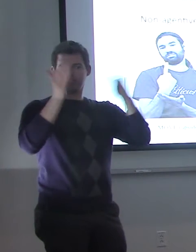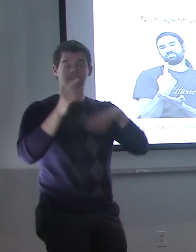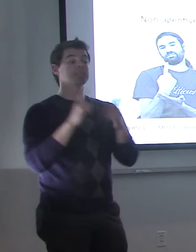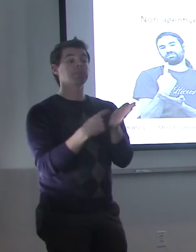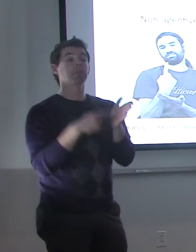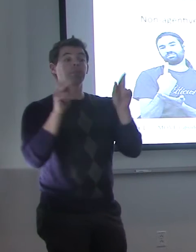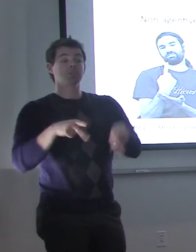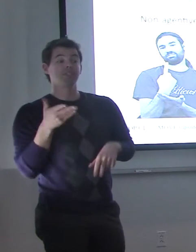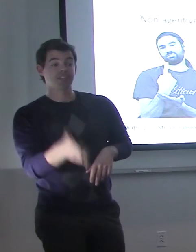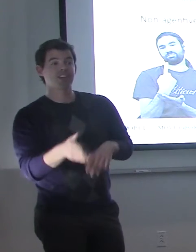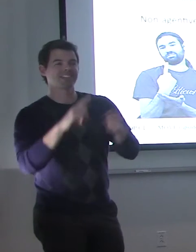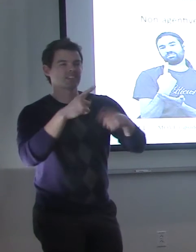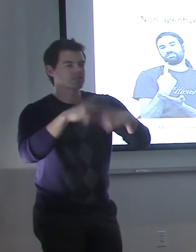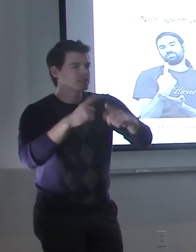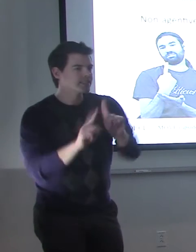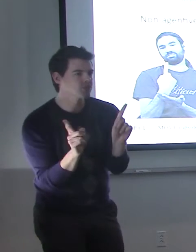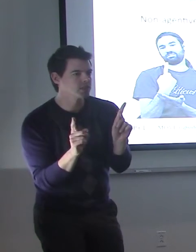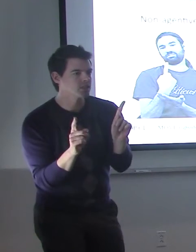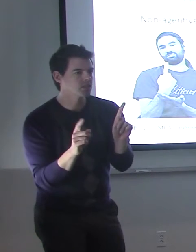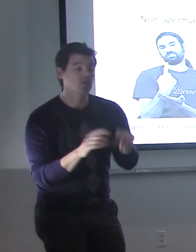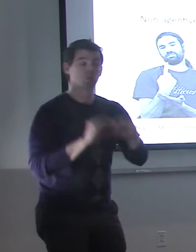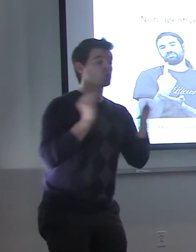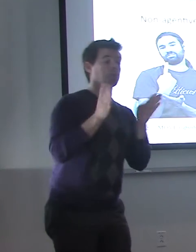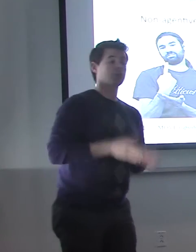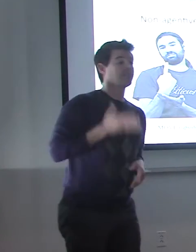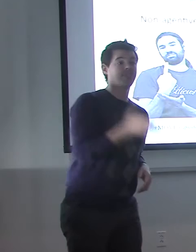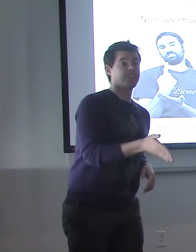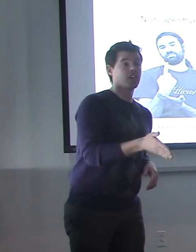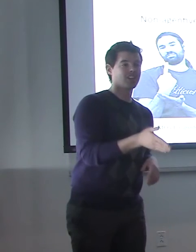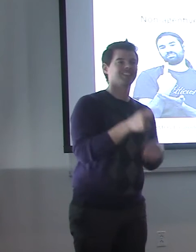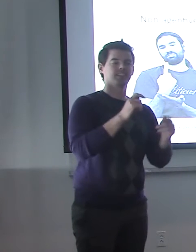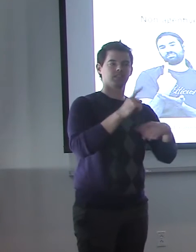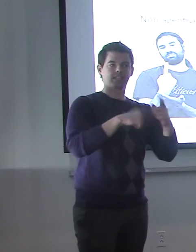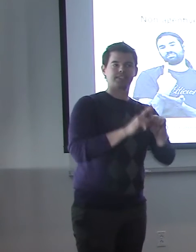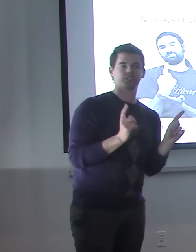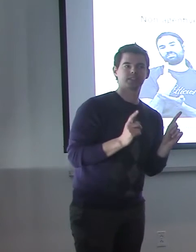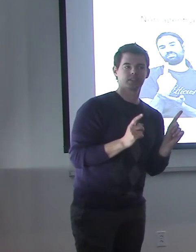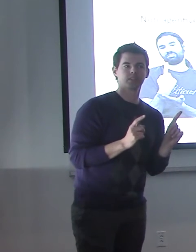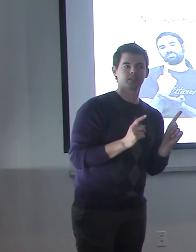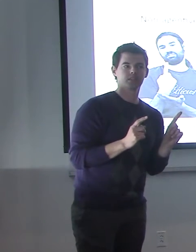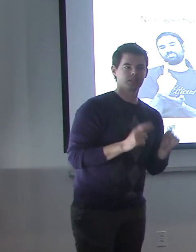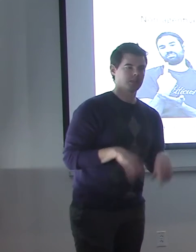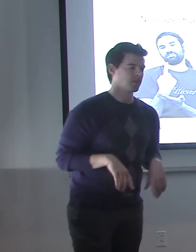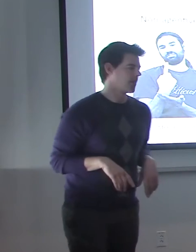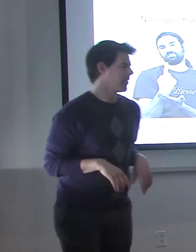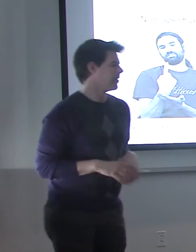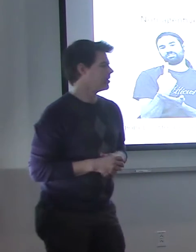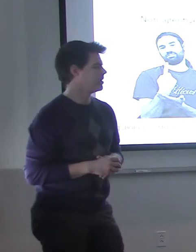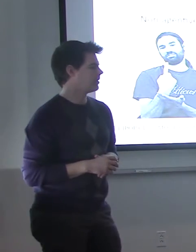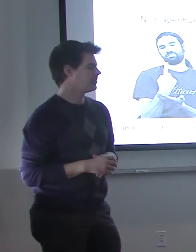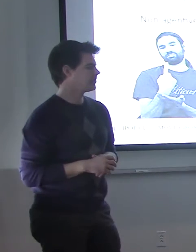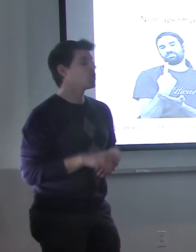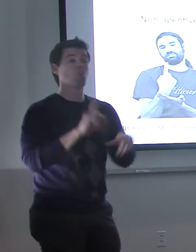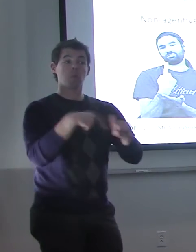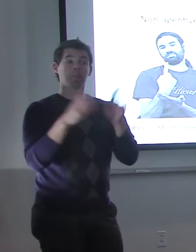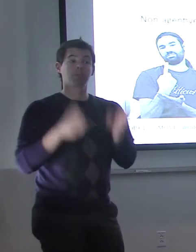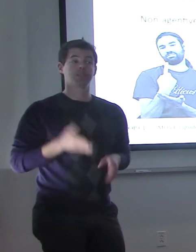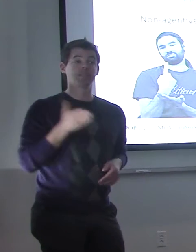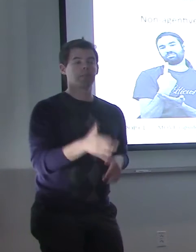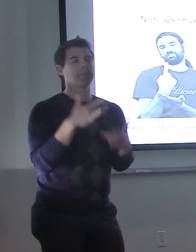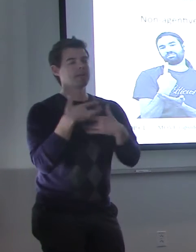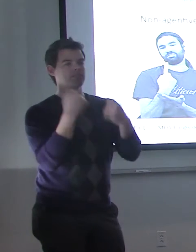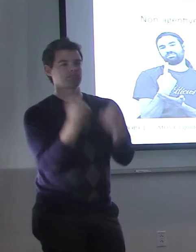clause and handling handshakes when you have an agent in the clause is very robust, particularly in these